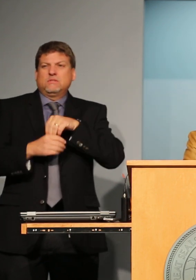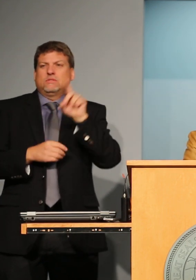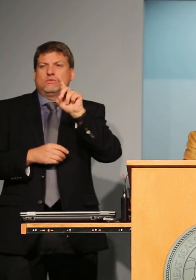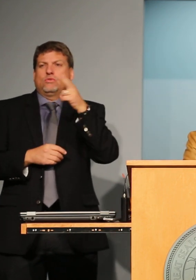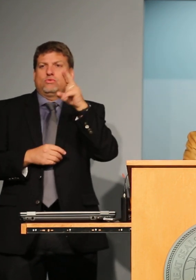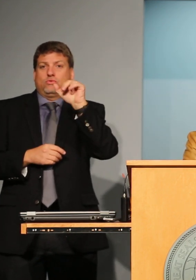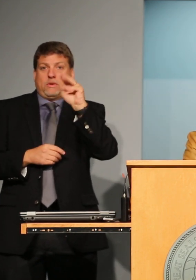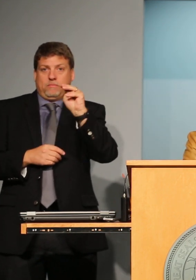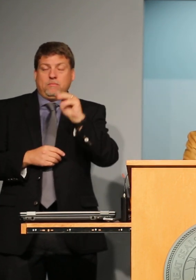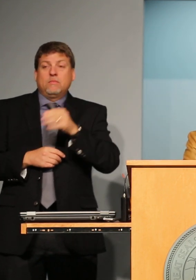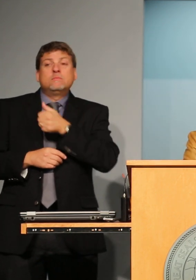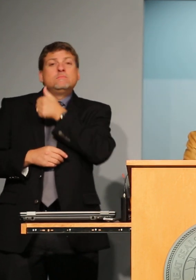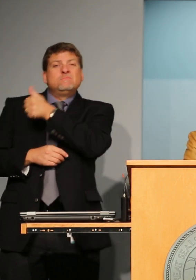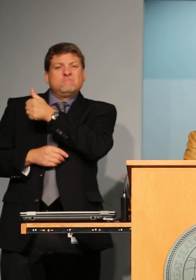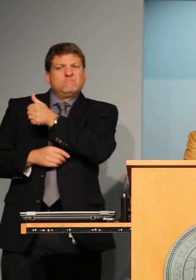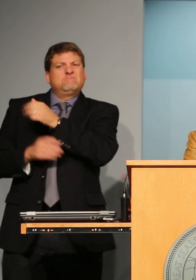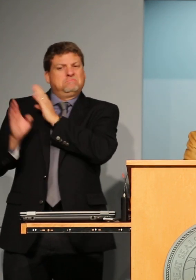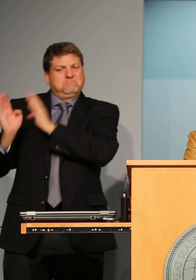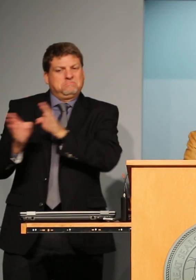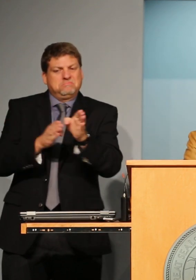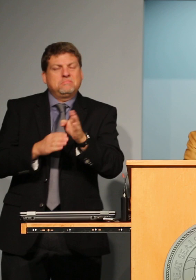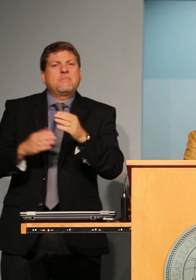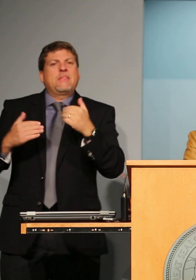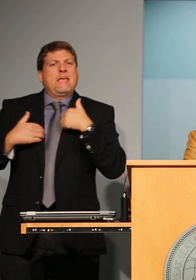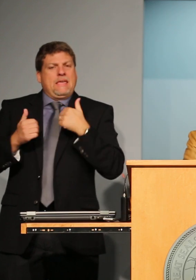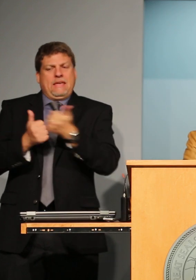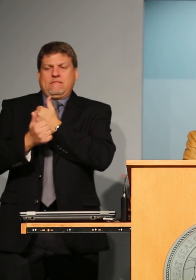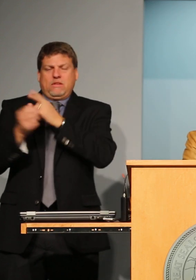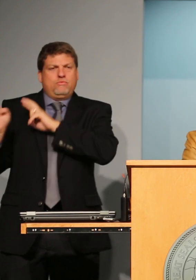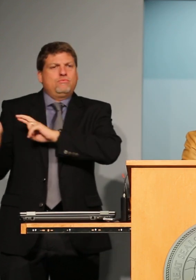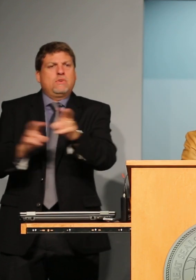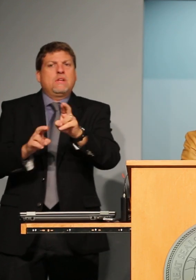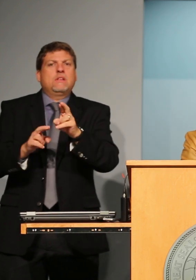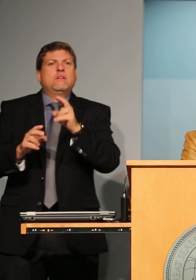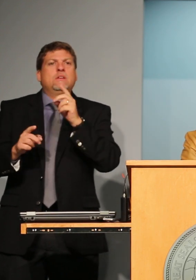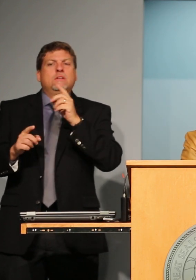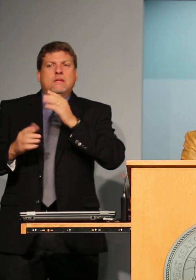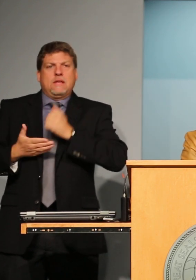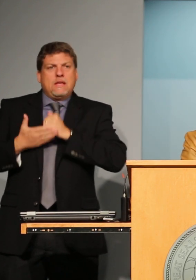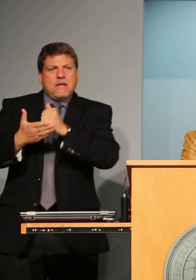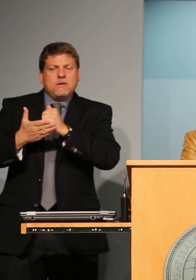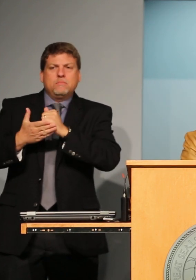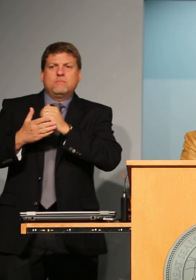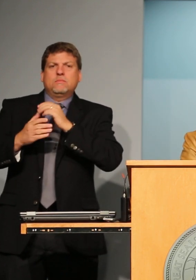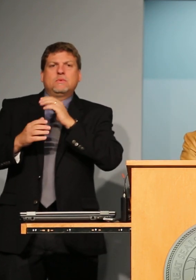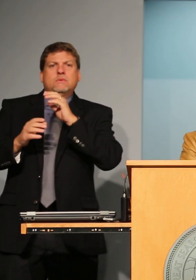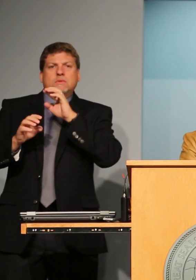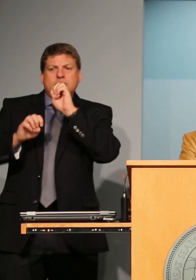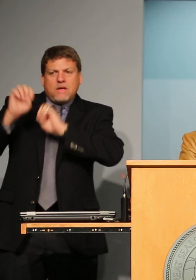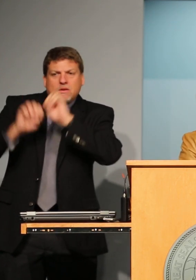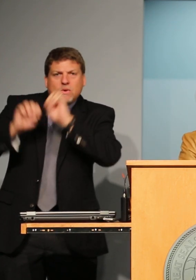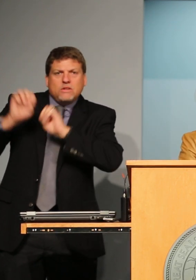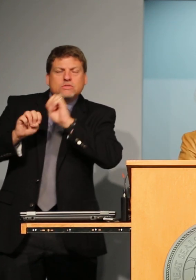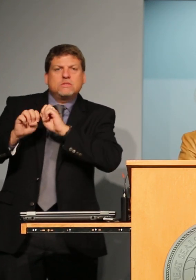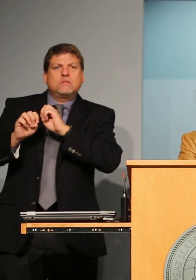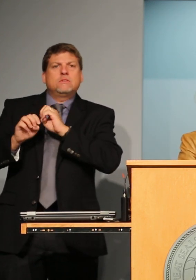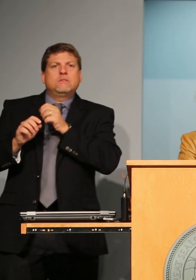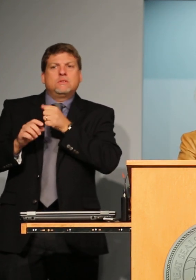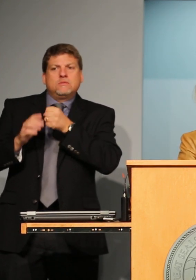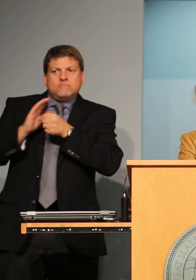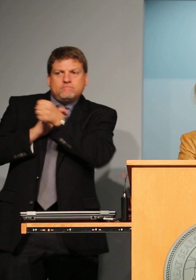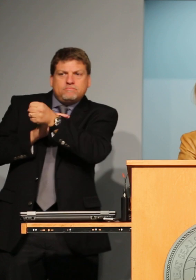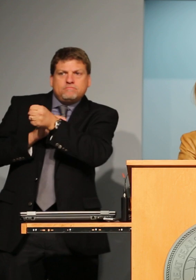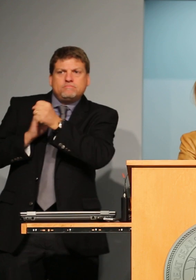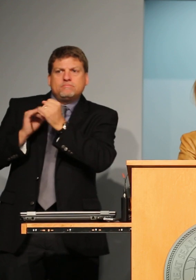is prepared and equipped for the evaluation, the isolation,